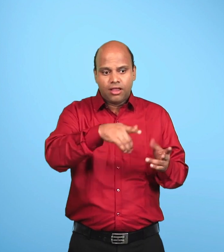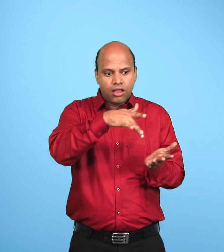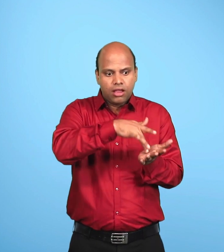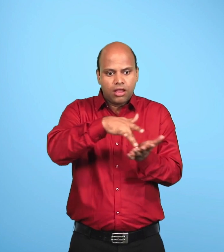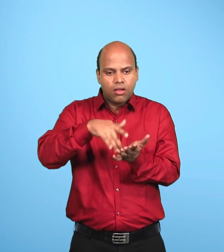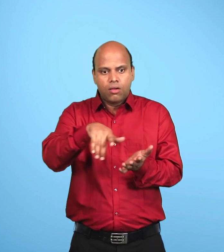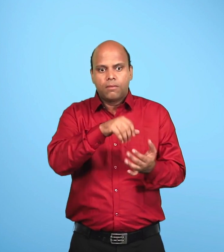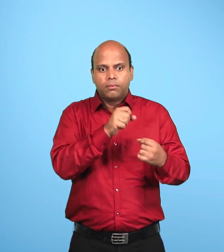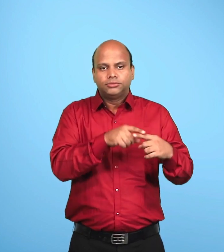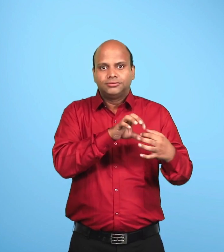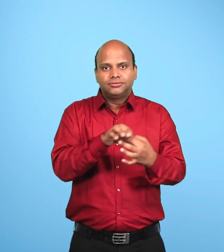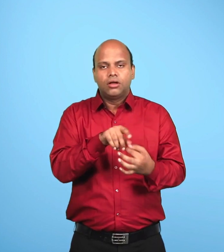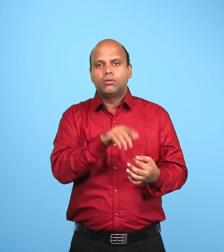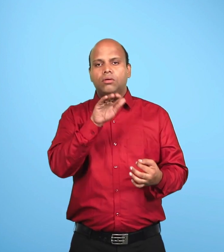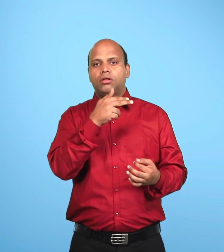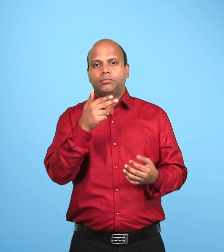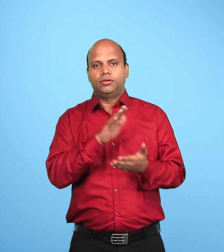called habitat.